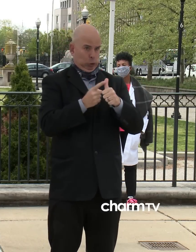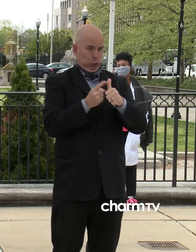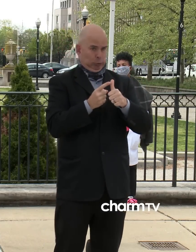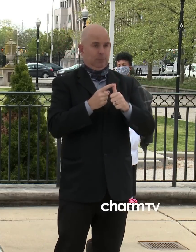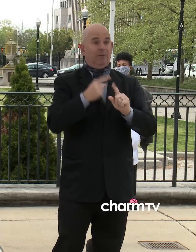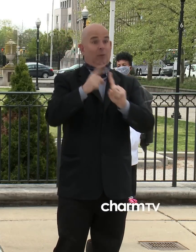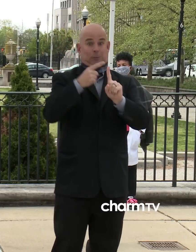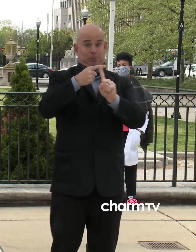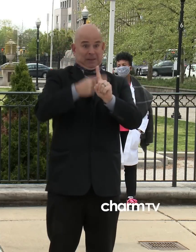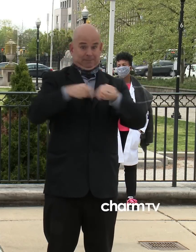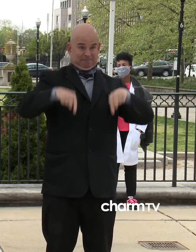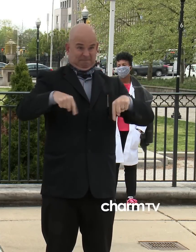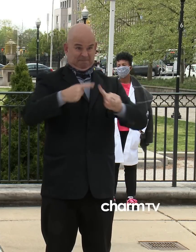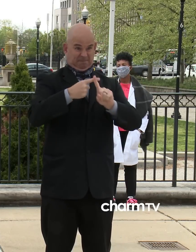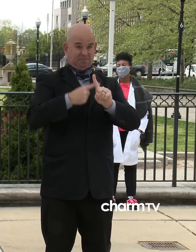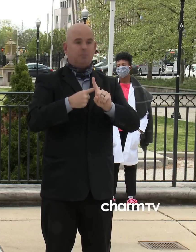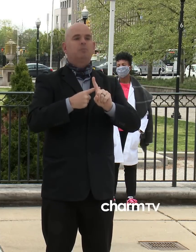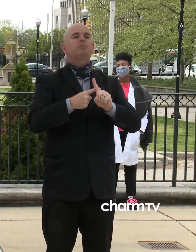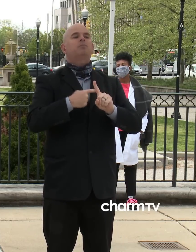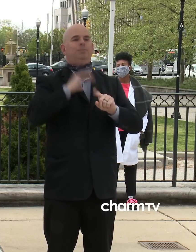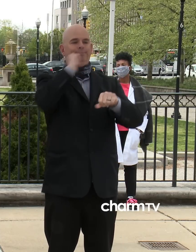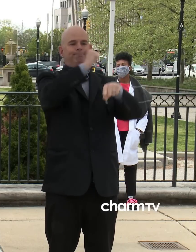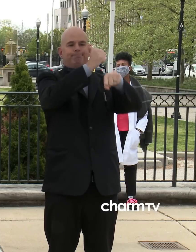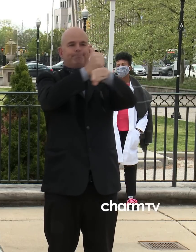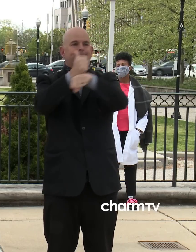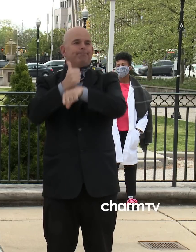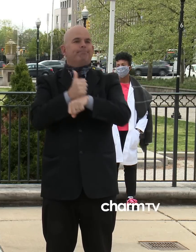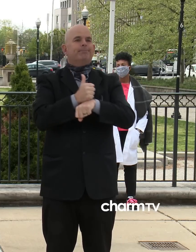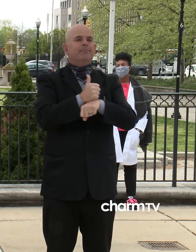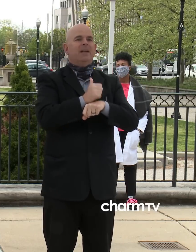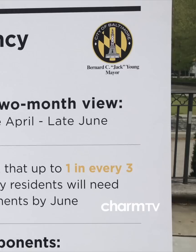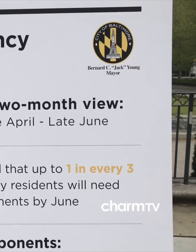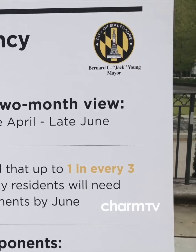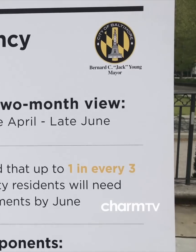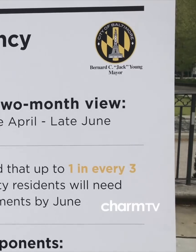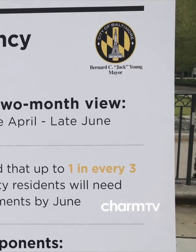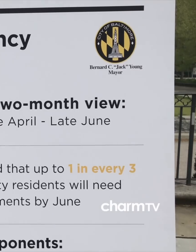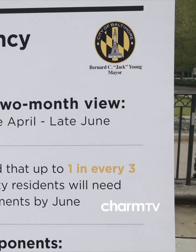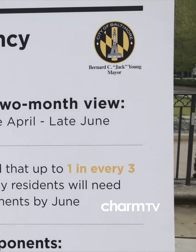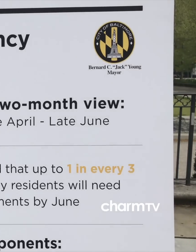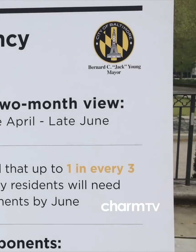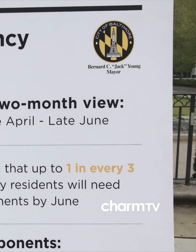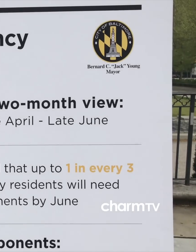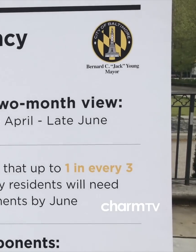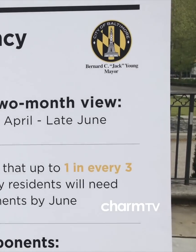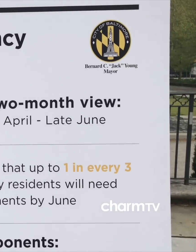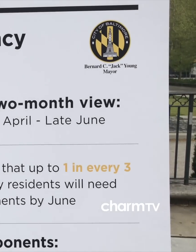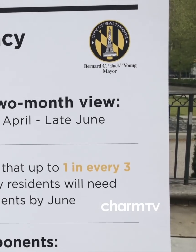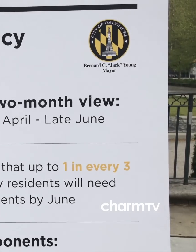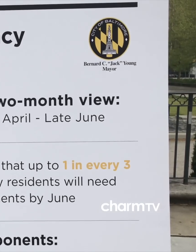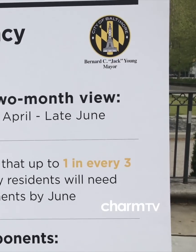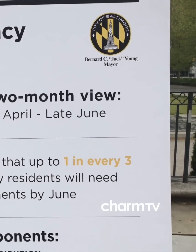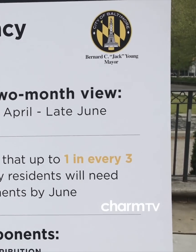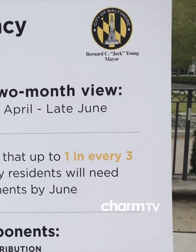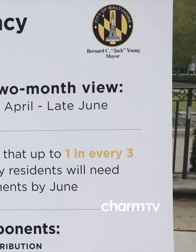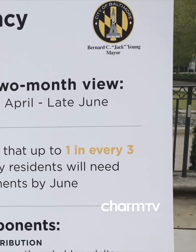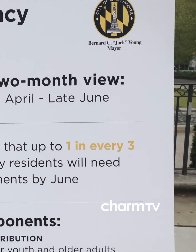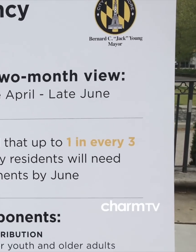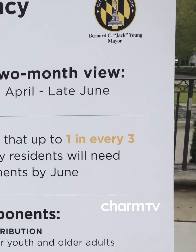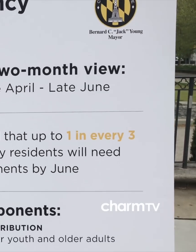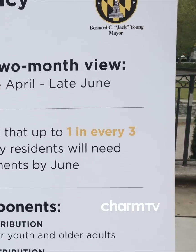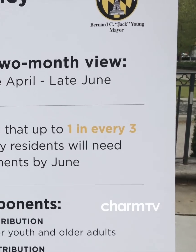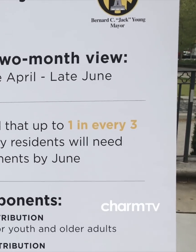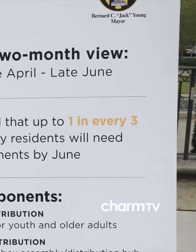emergency response, we established 95 meal sites that included 18 schools, 42 rec